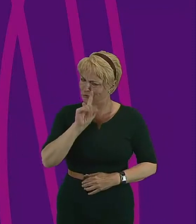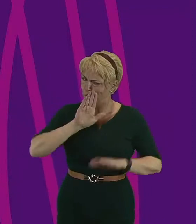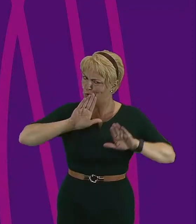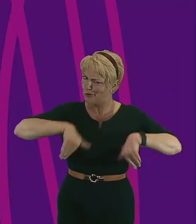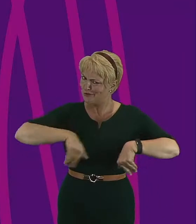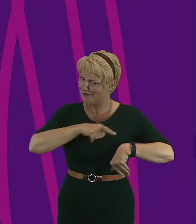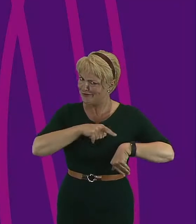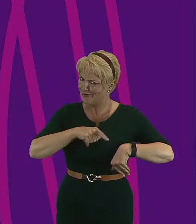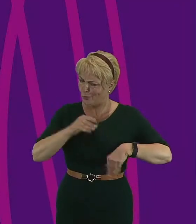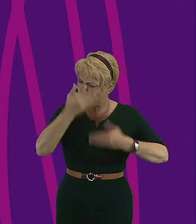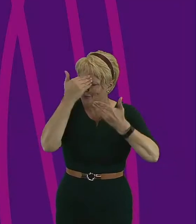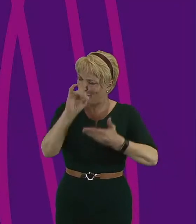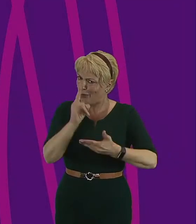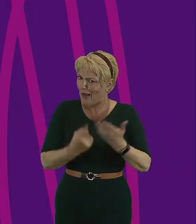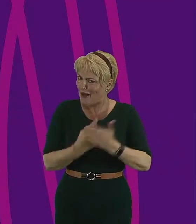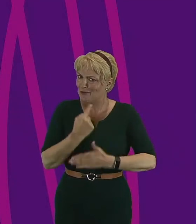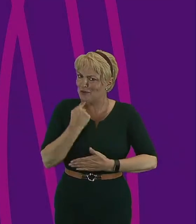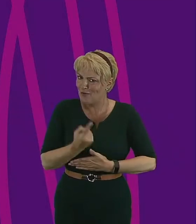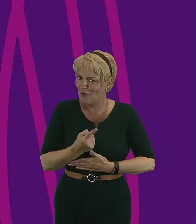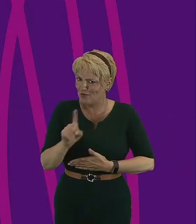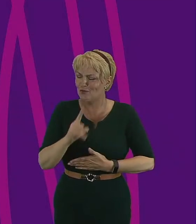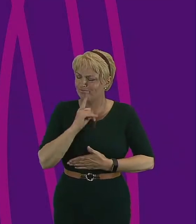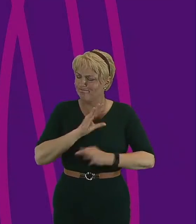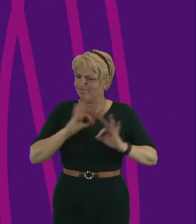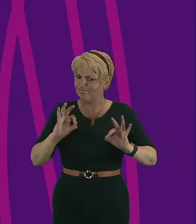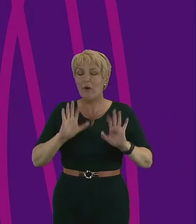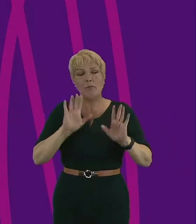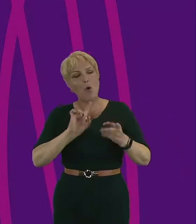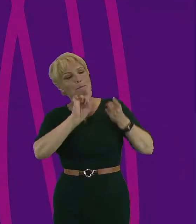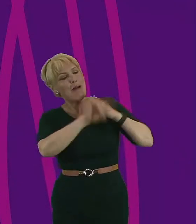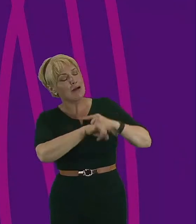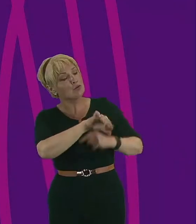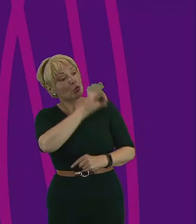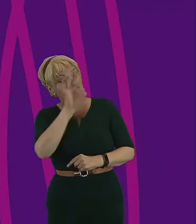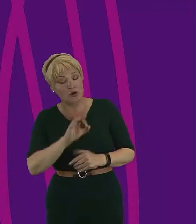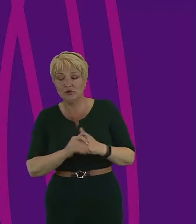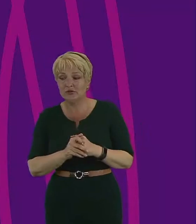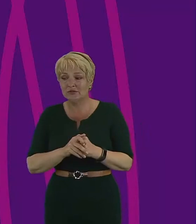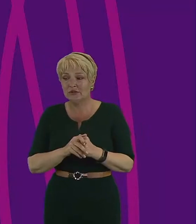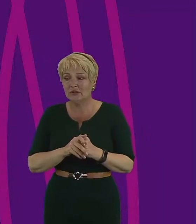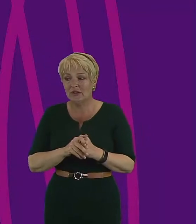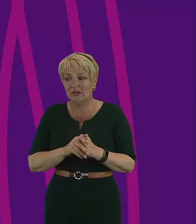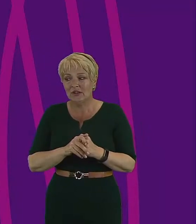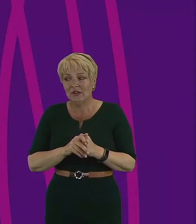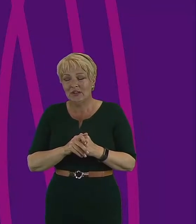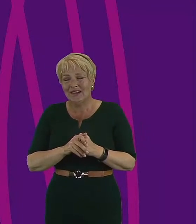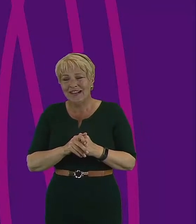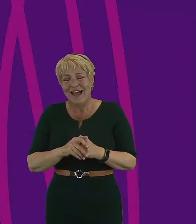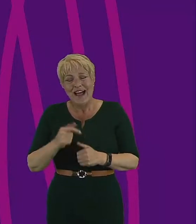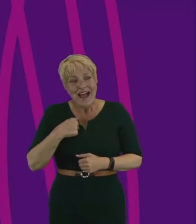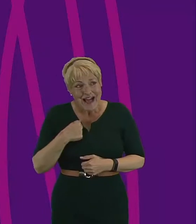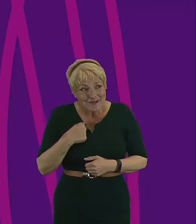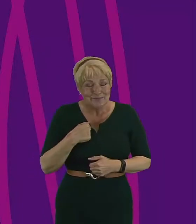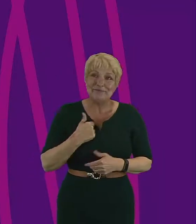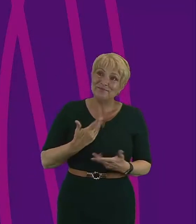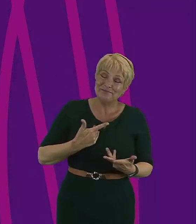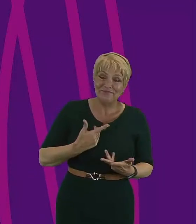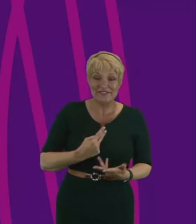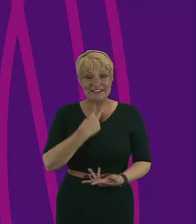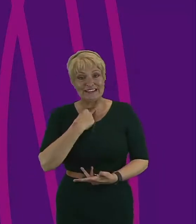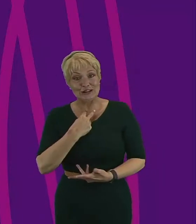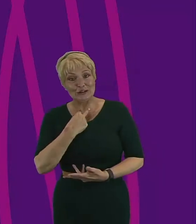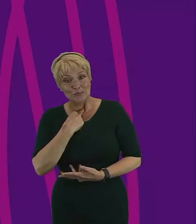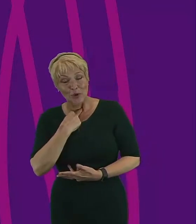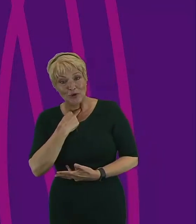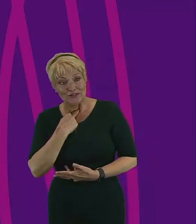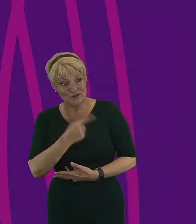the substance of the question, I just have to say that I'm sorry she didn't specifically welcome something for which she might have been able to take some